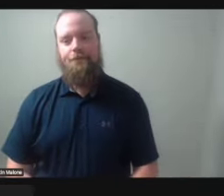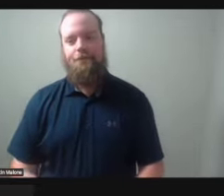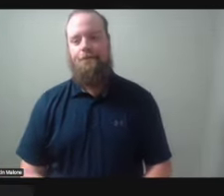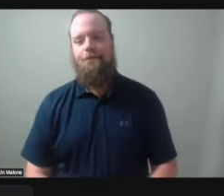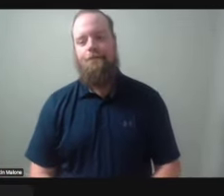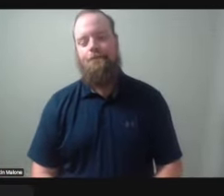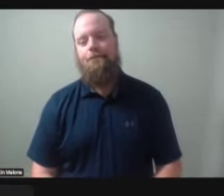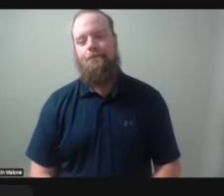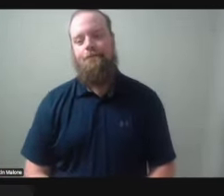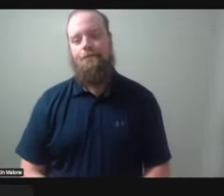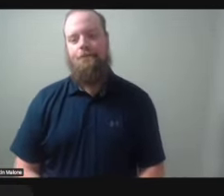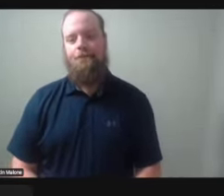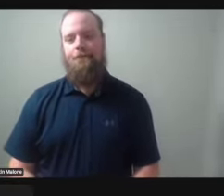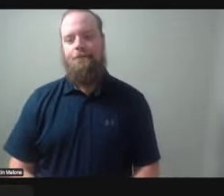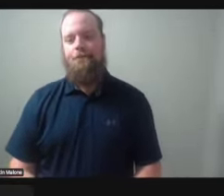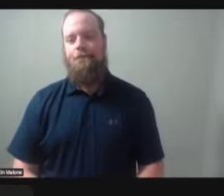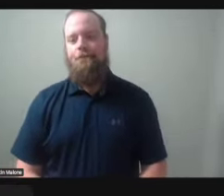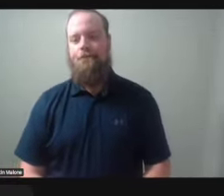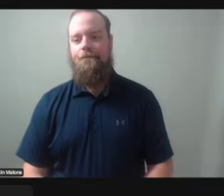in later on in the lecture.